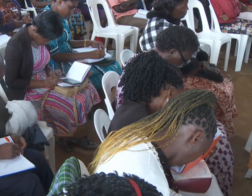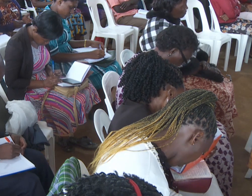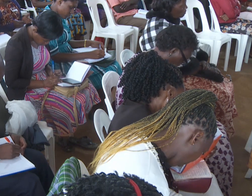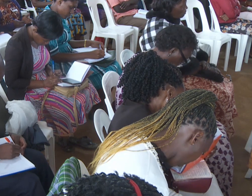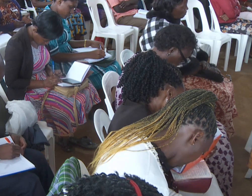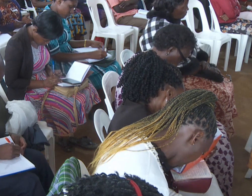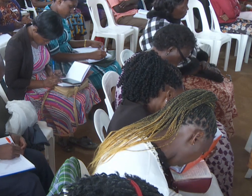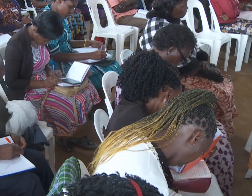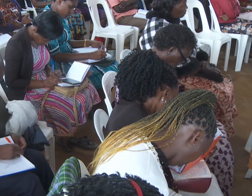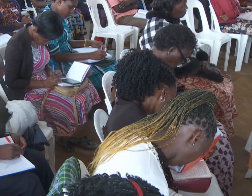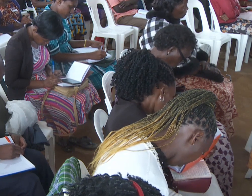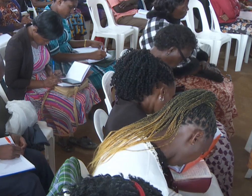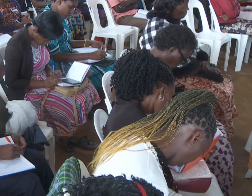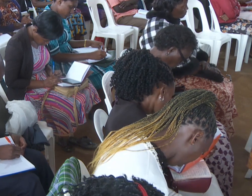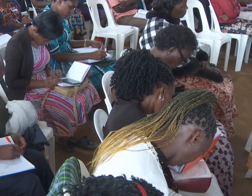prayer.